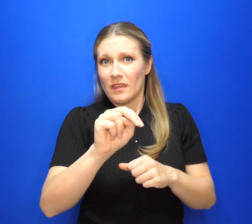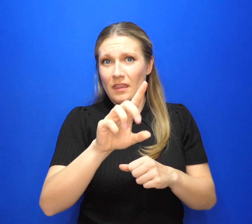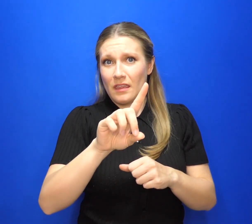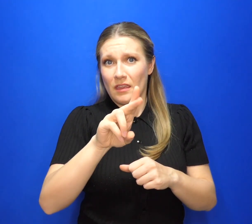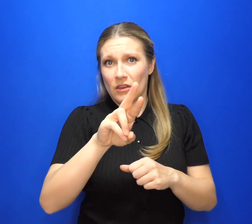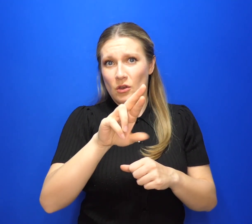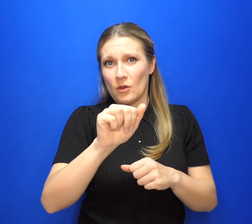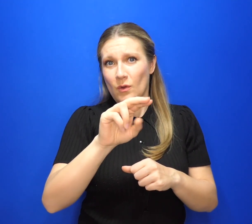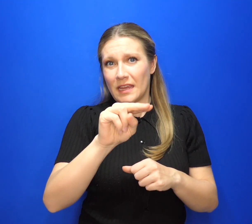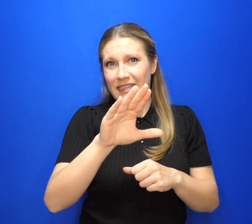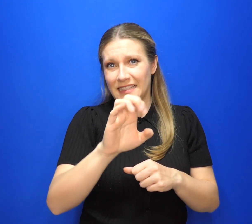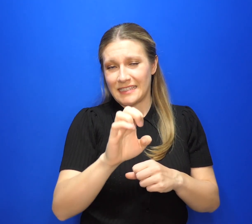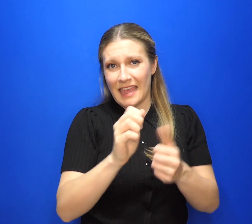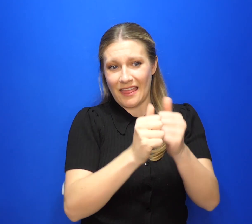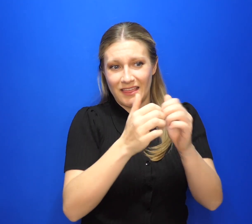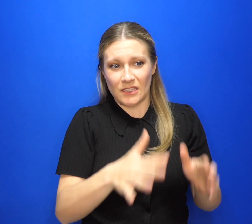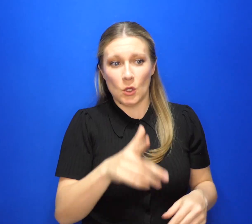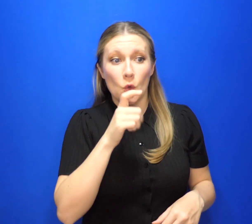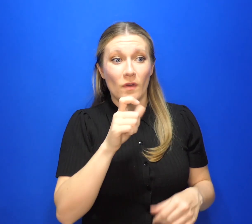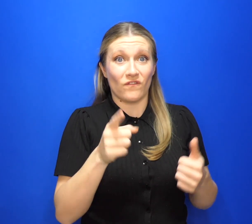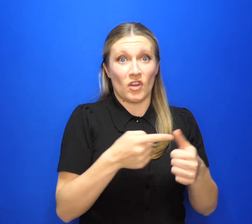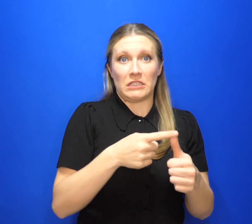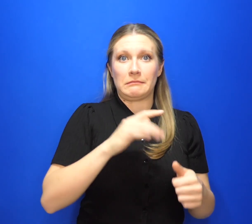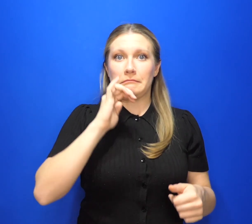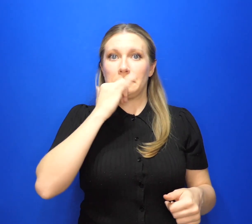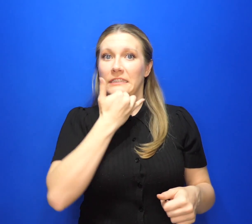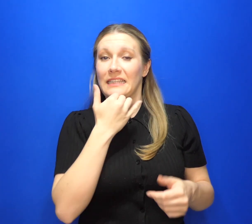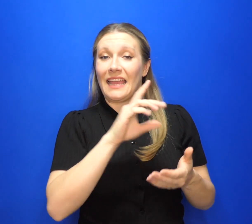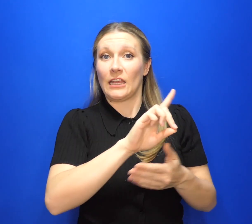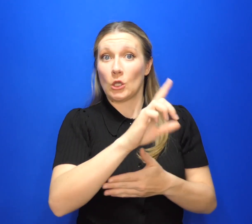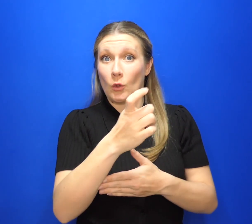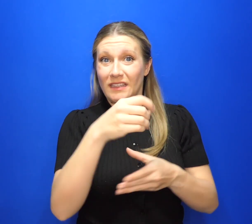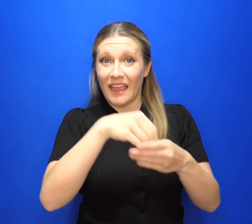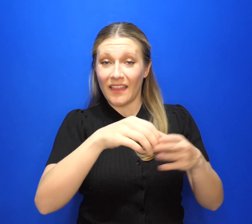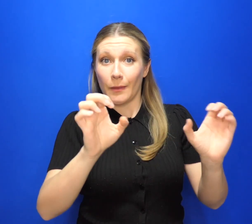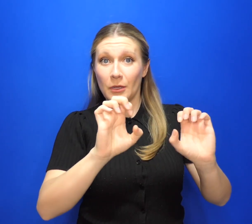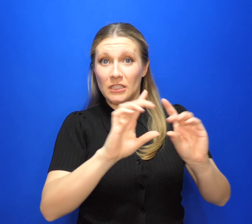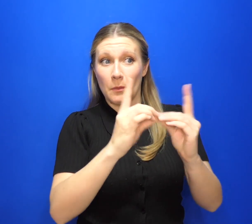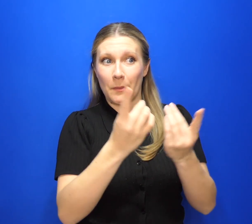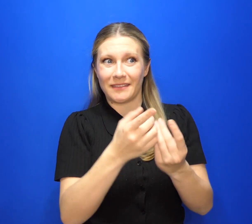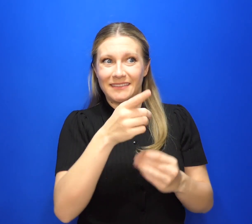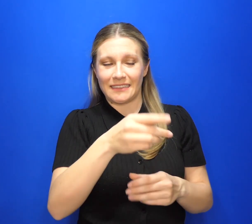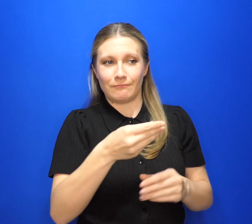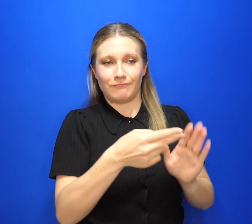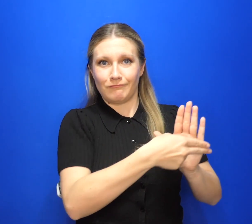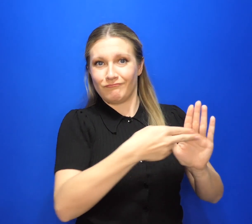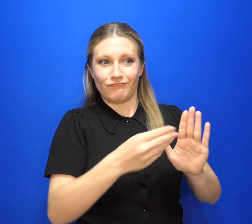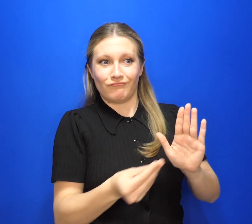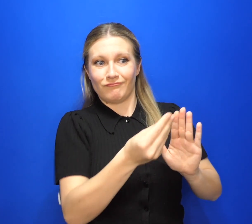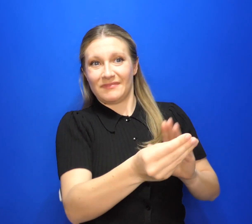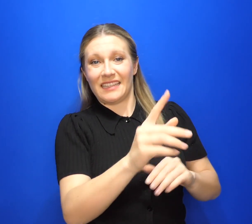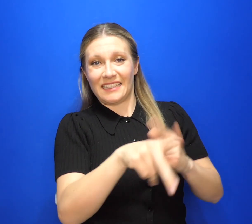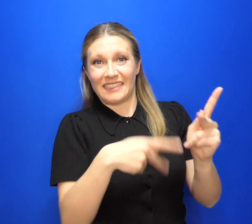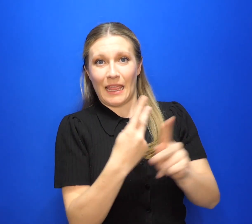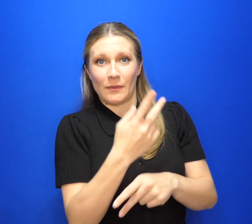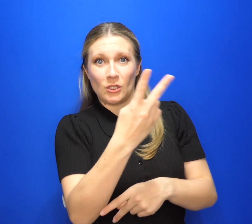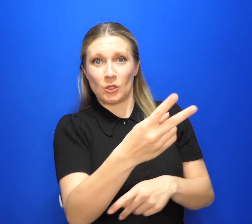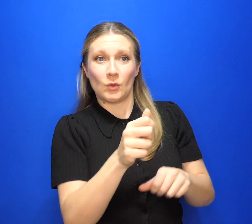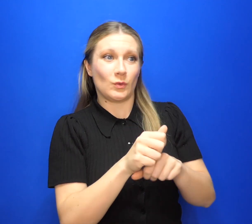who were initially misdiagnosed in the emergency department as type 2 and sent home with